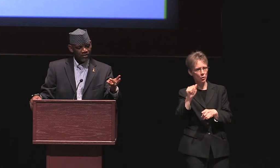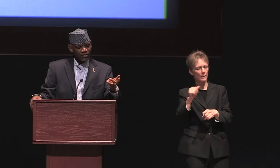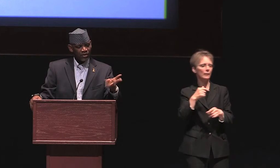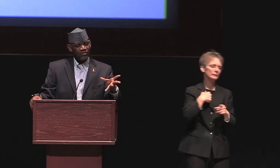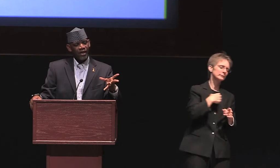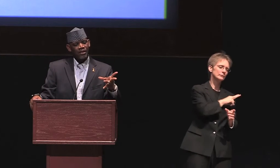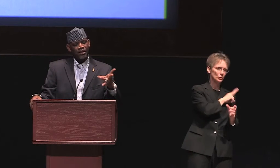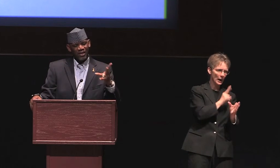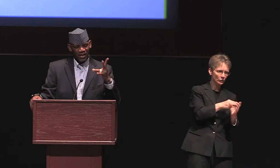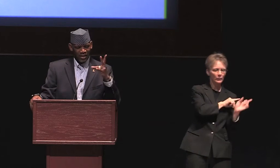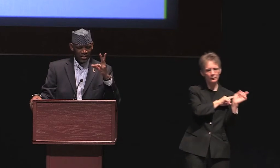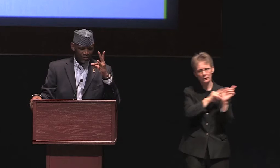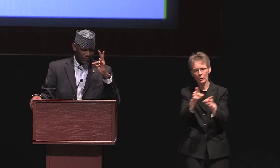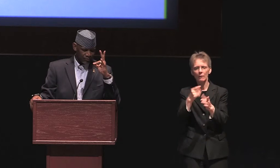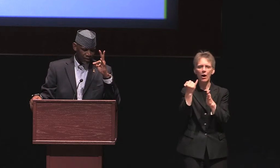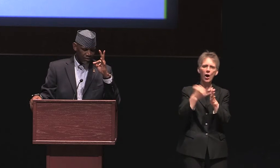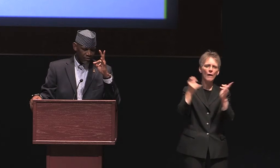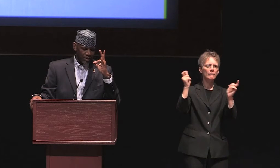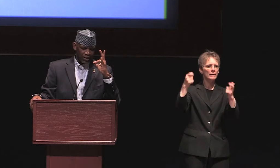art festival in Havana, a